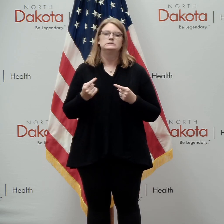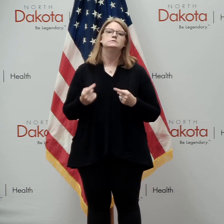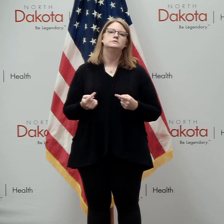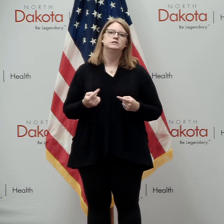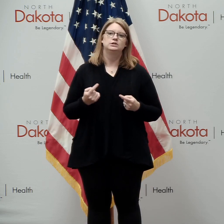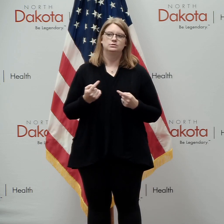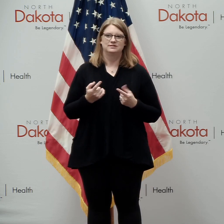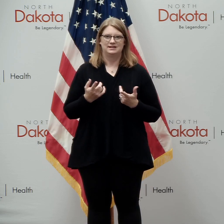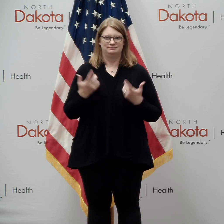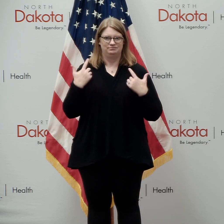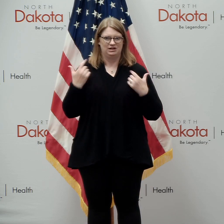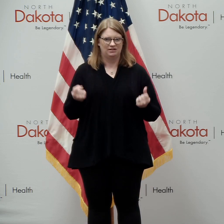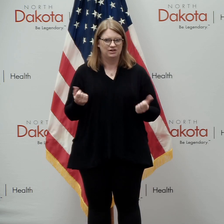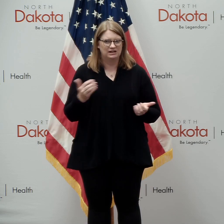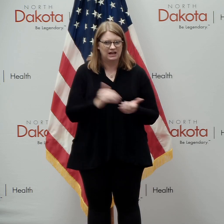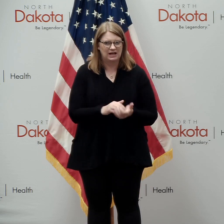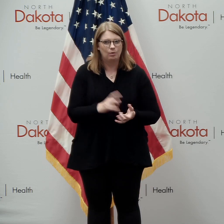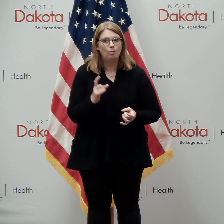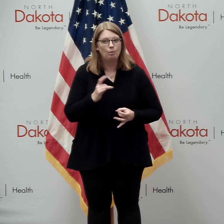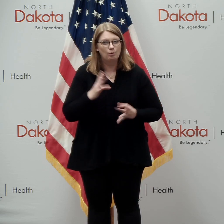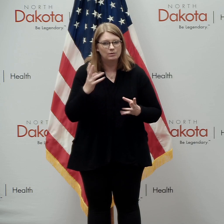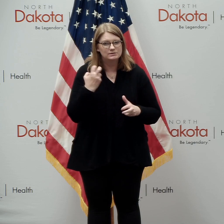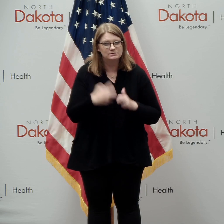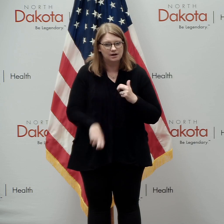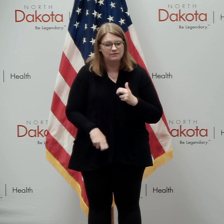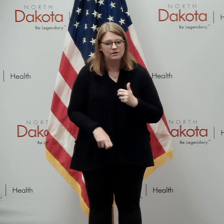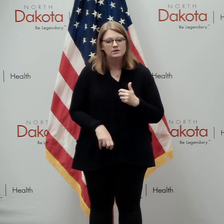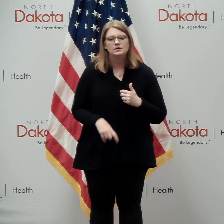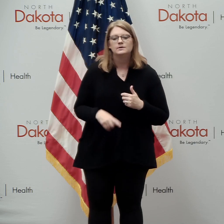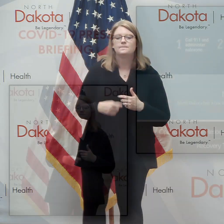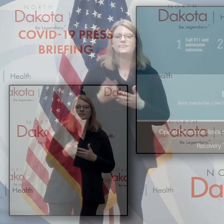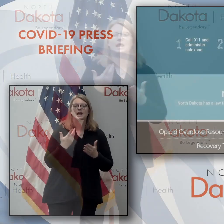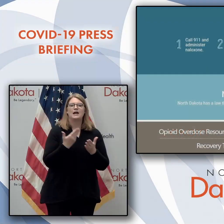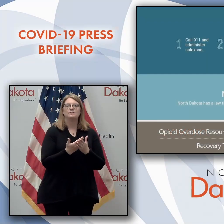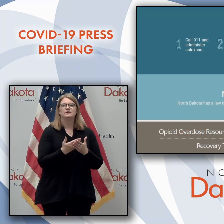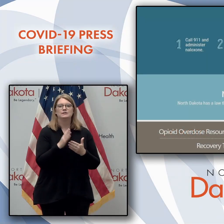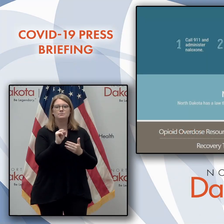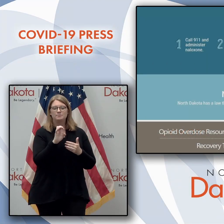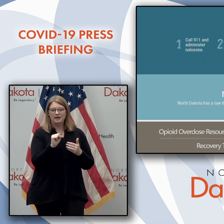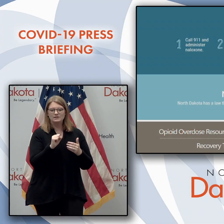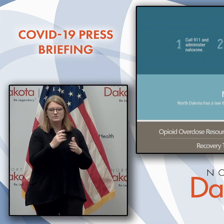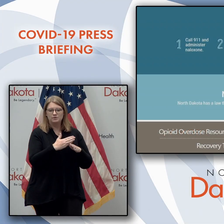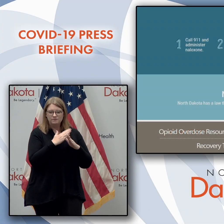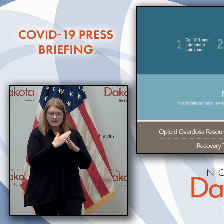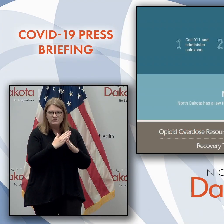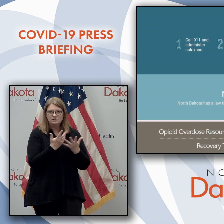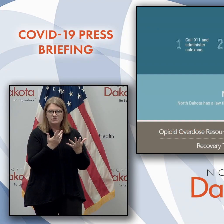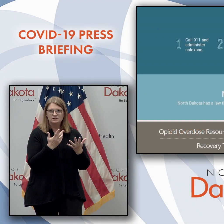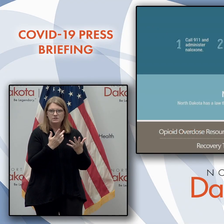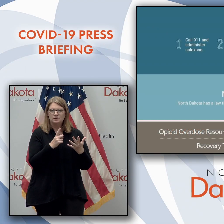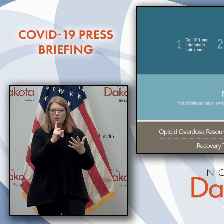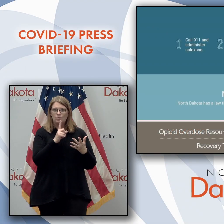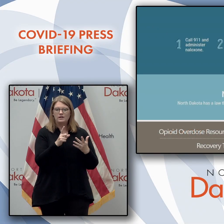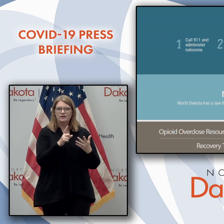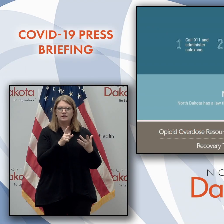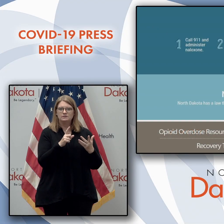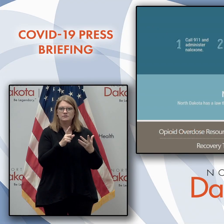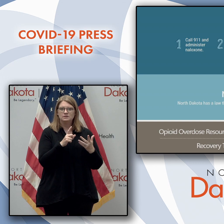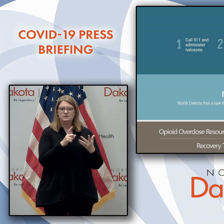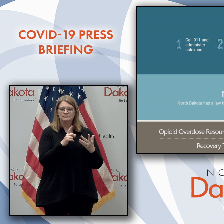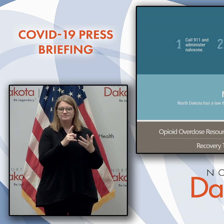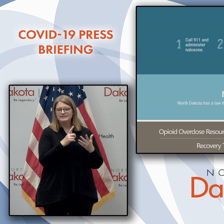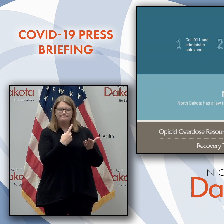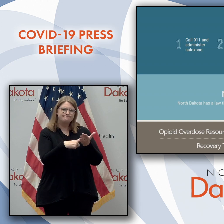go through recovery. So this grant will support evidence-based prevention, treatment, and recovery support services to address the